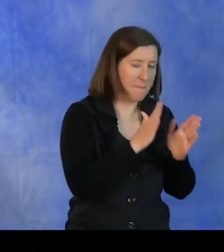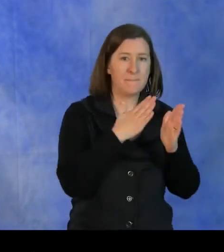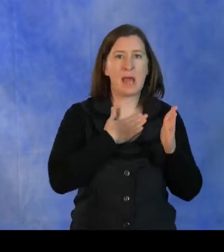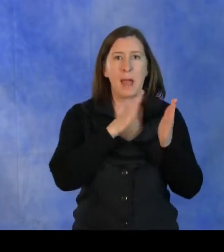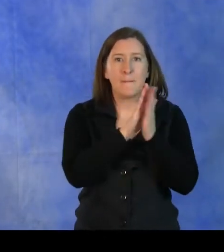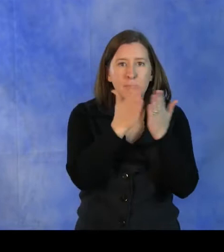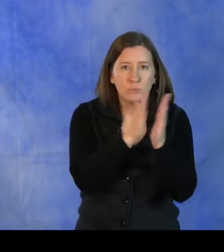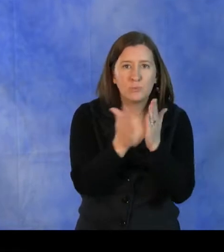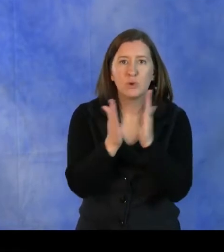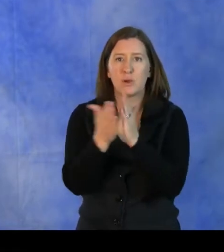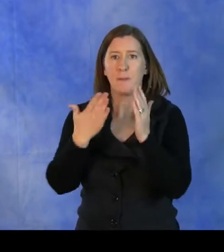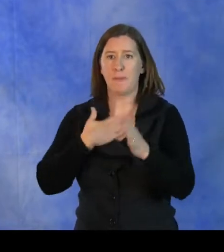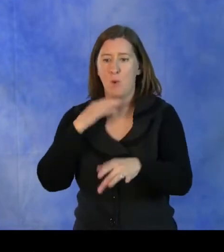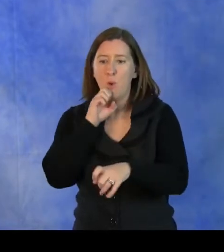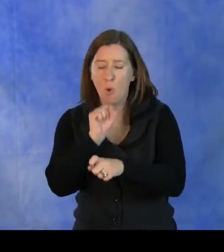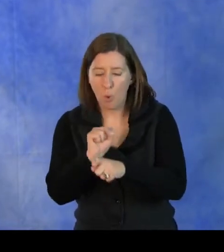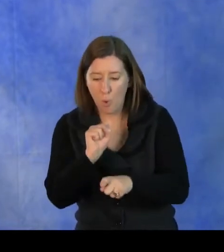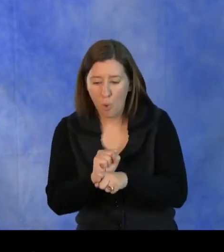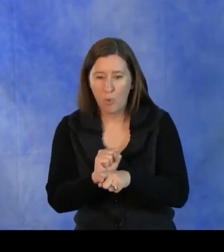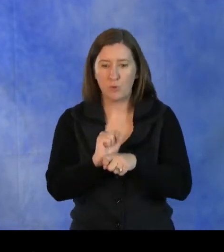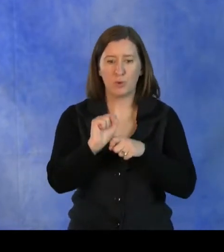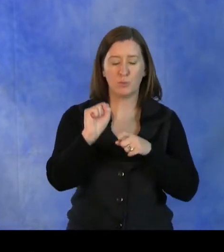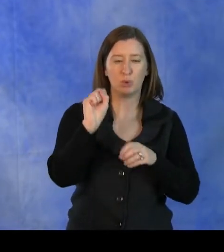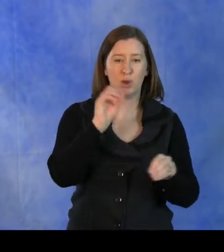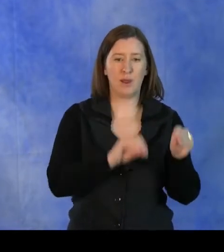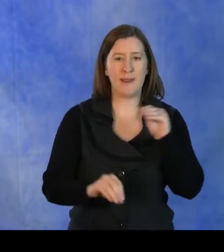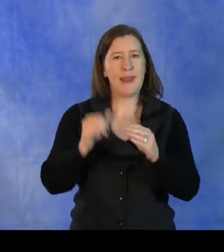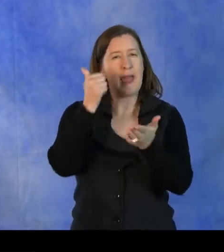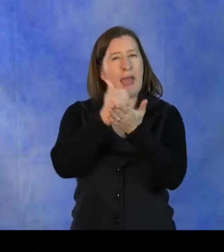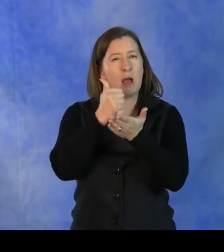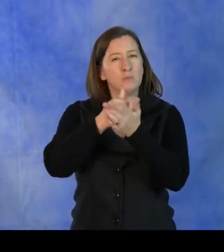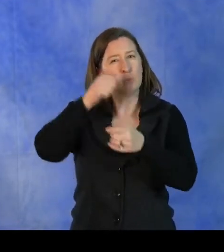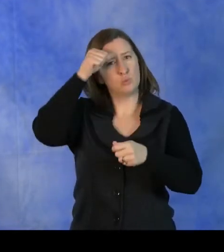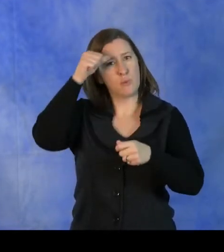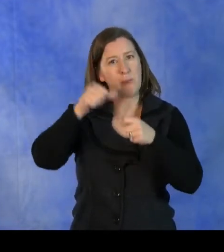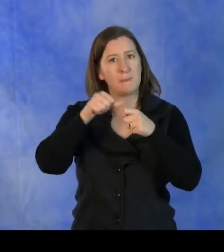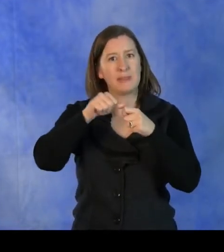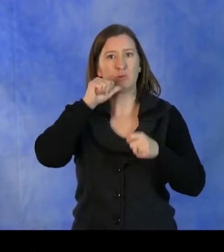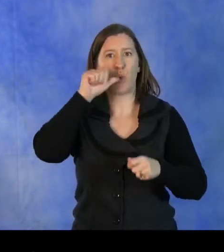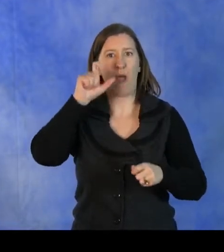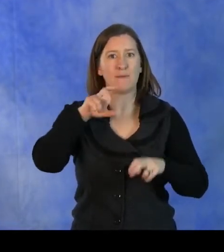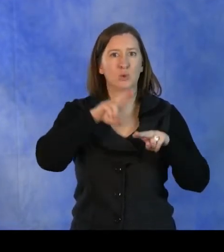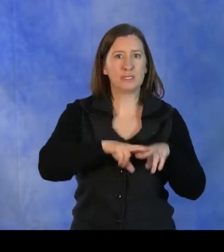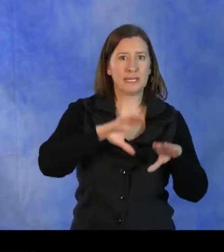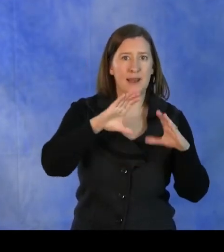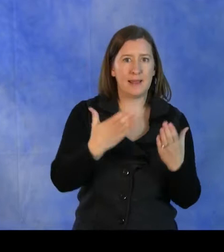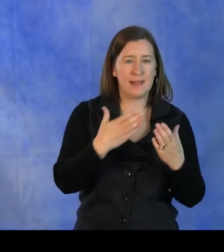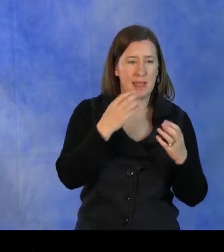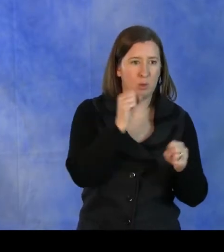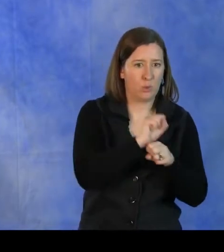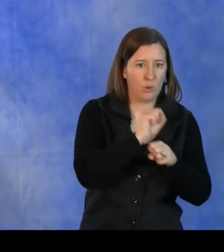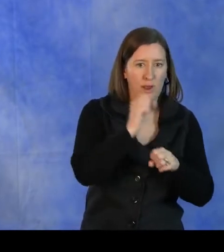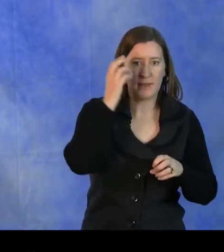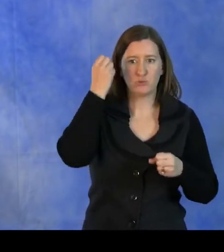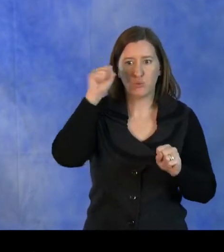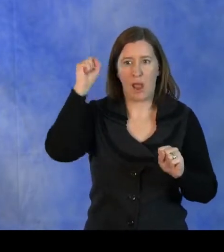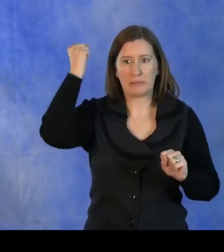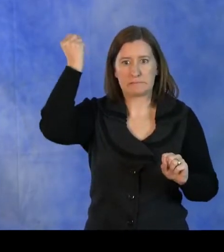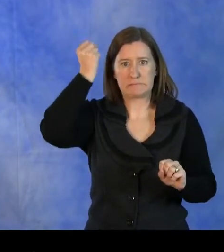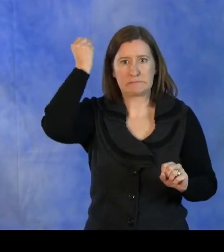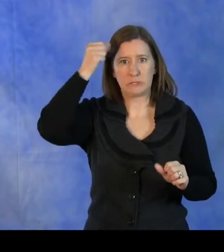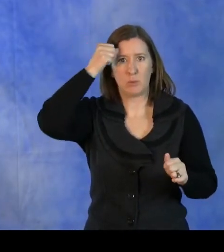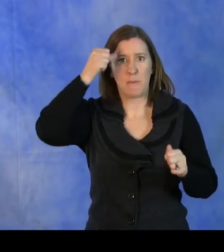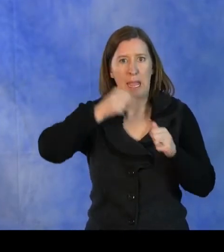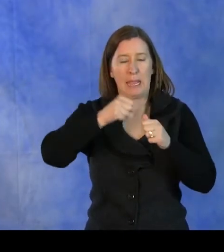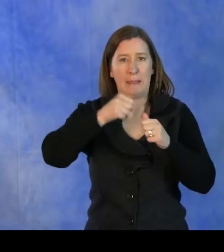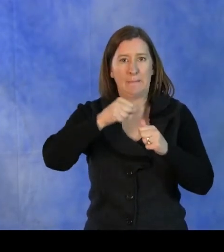that alert, then they know that they need to put their books away and gather up their homework and things like that. So then they don't have